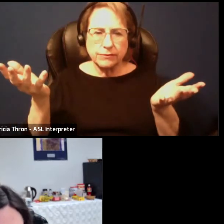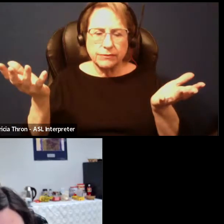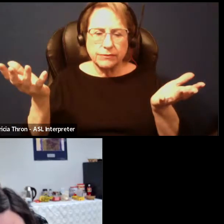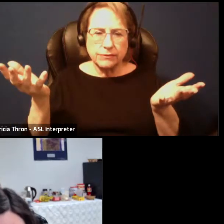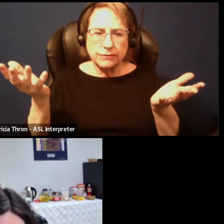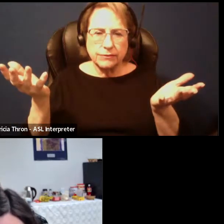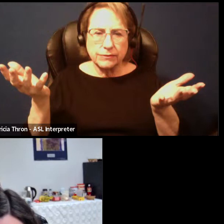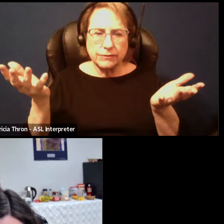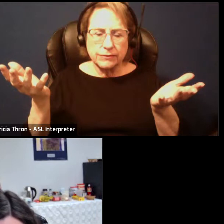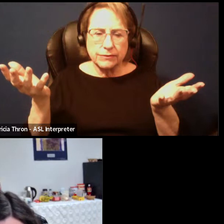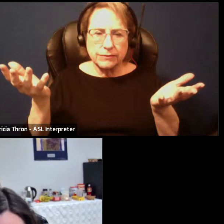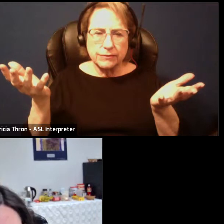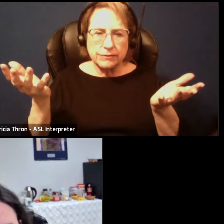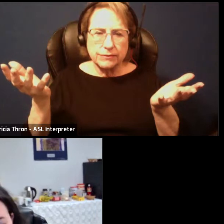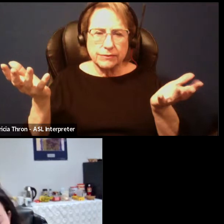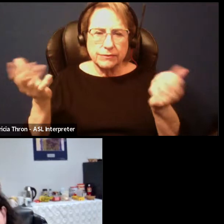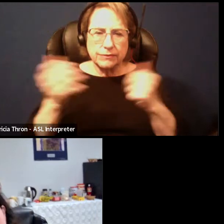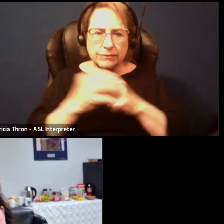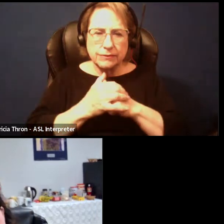yeah.